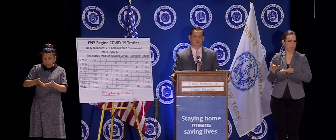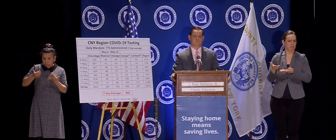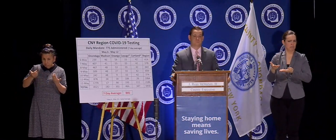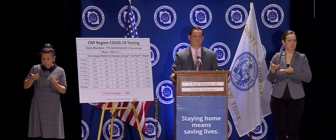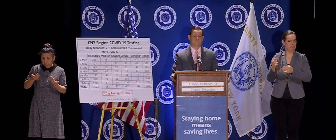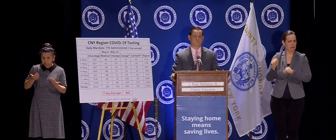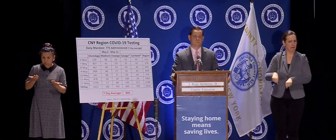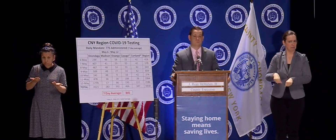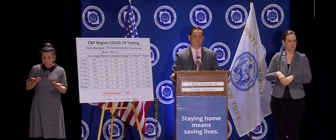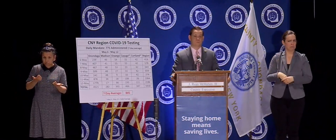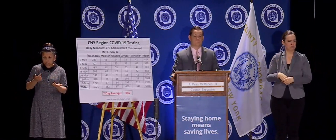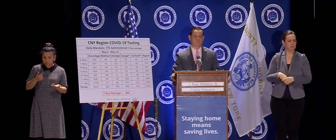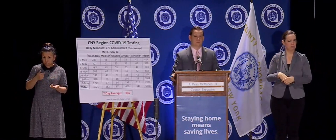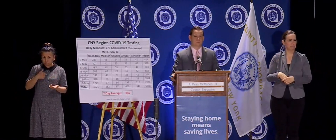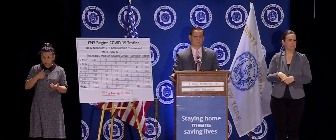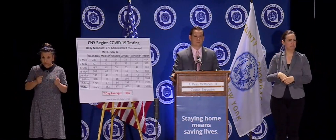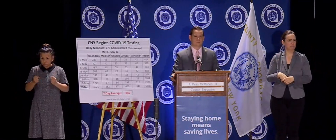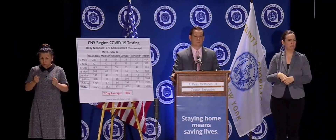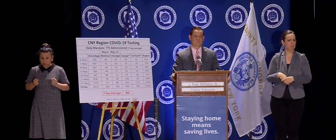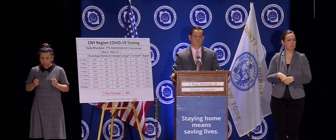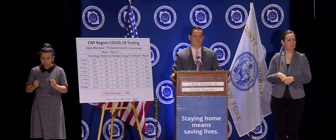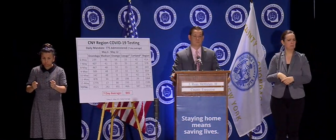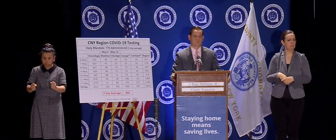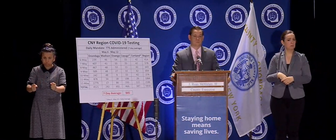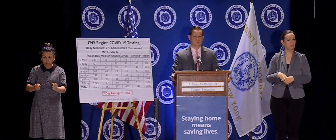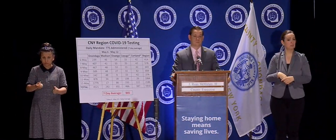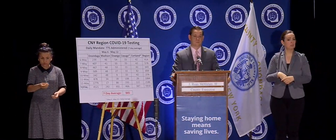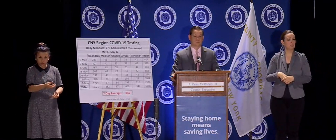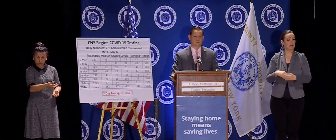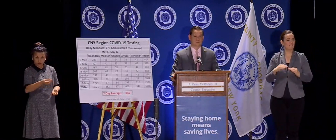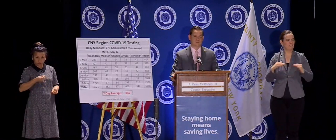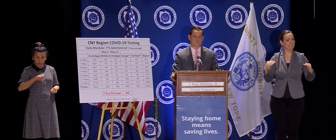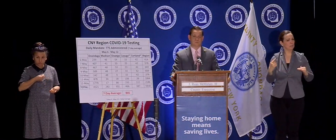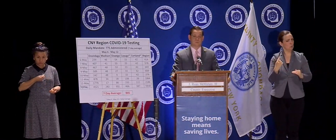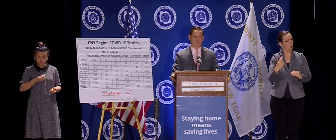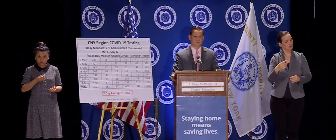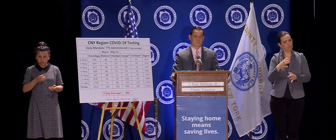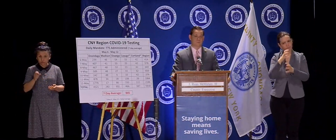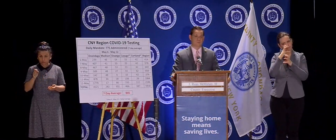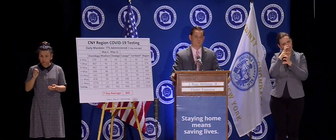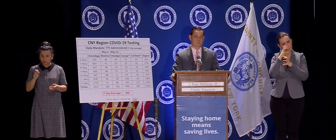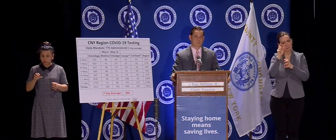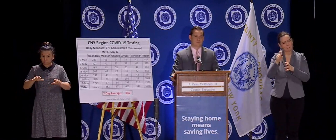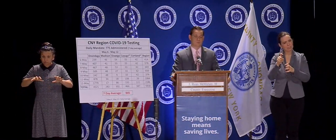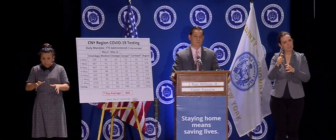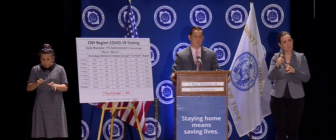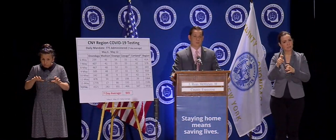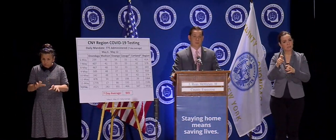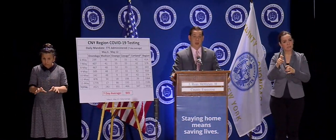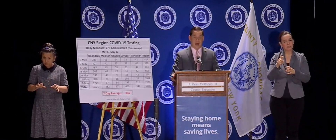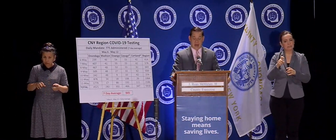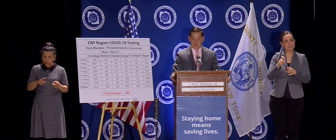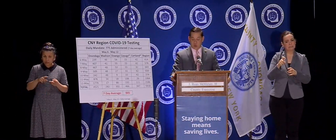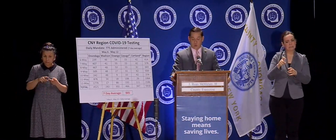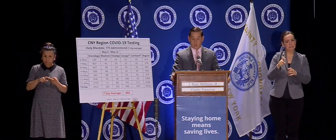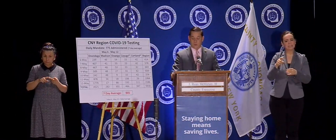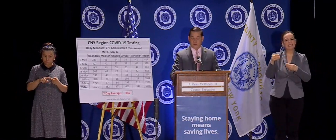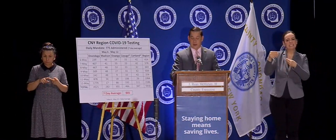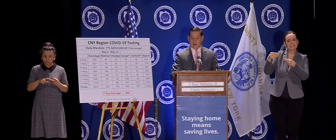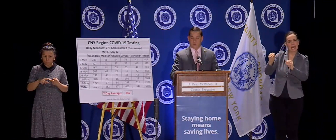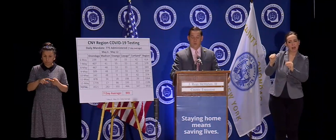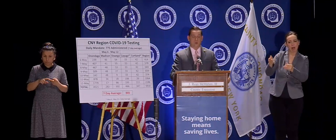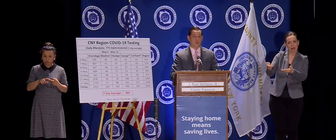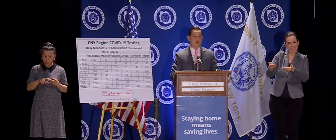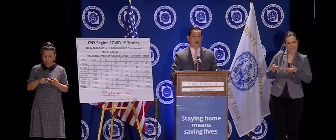one. But they're, as far as like their massage services and the pools that they have there, that we don't know. I if don't that's